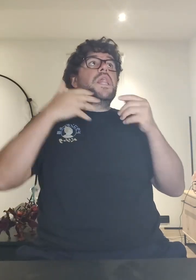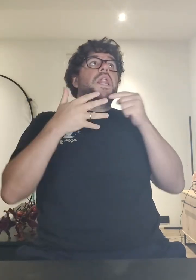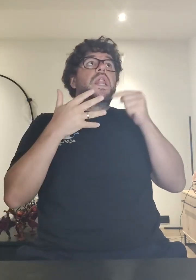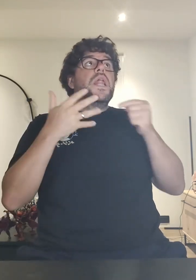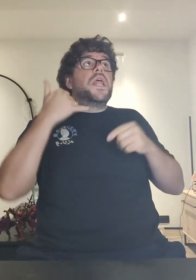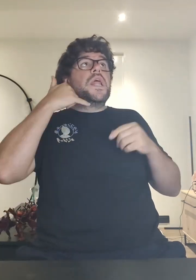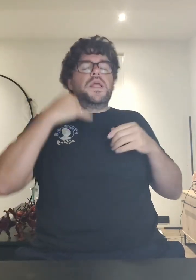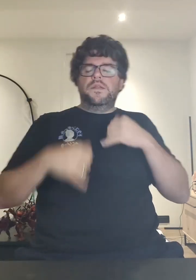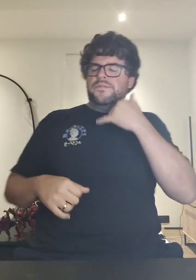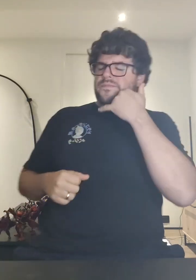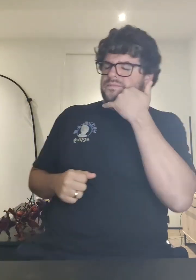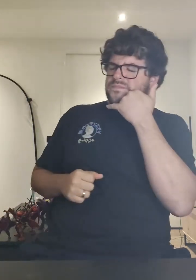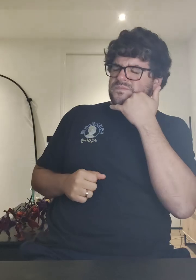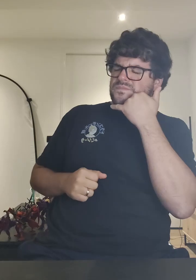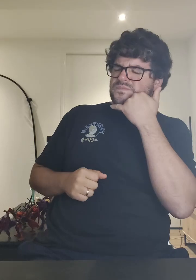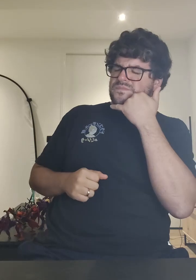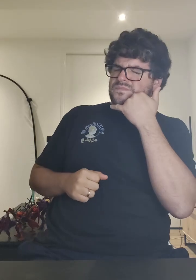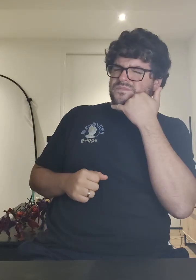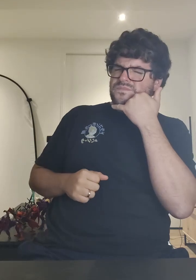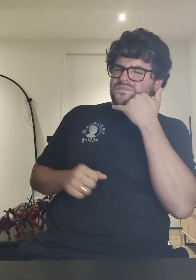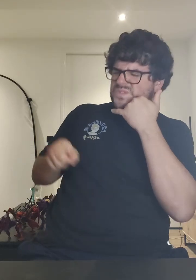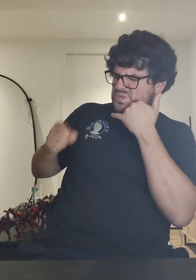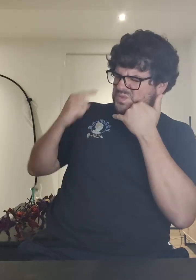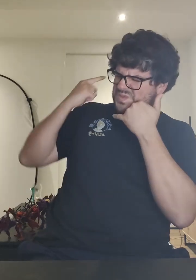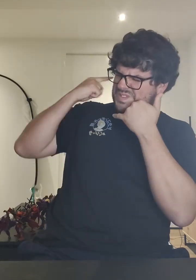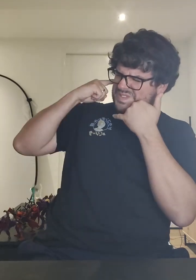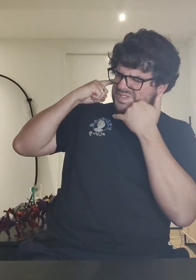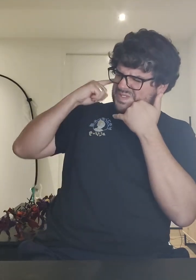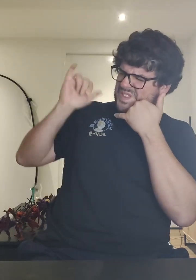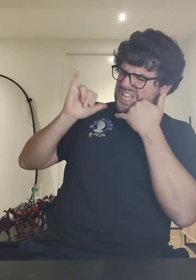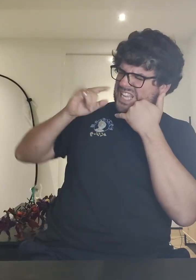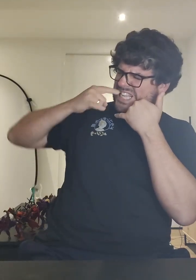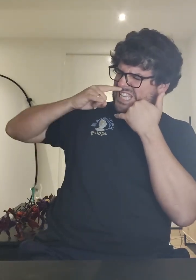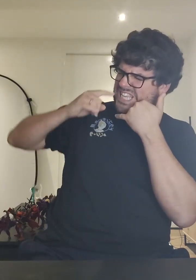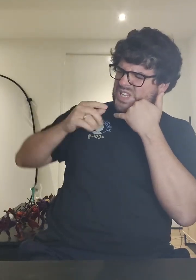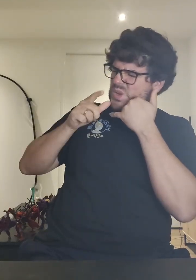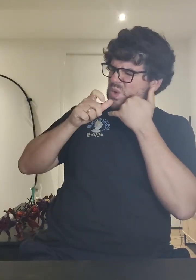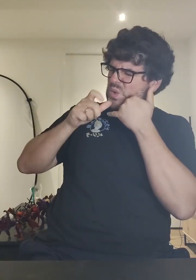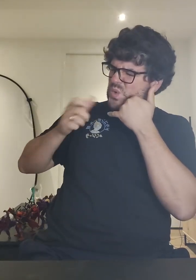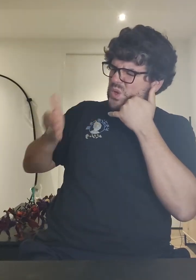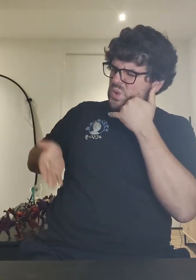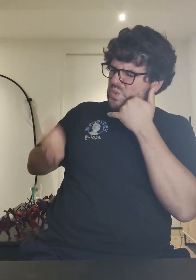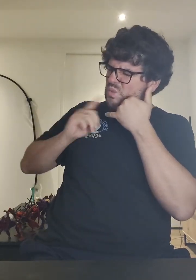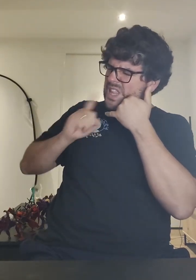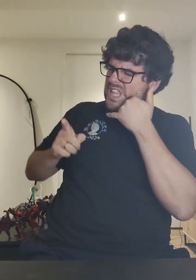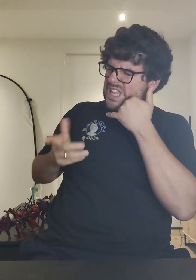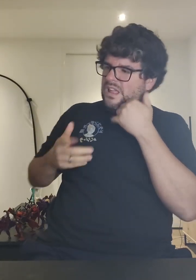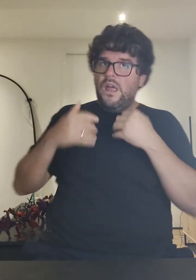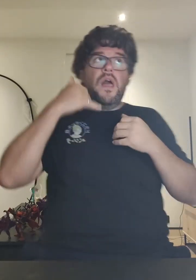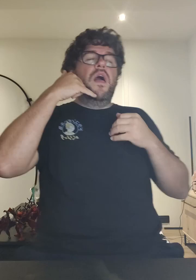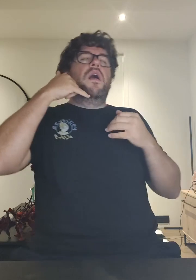I need to figure out this problem. Hang on a second, you sound like a kid. Who are you? Who are you